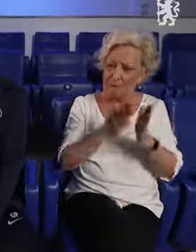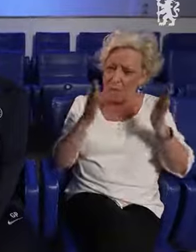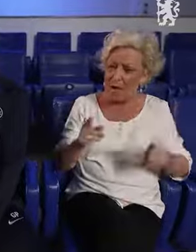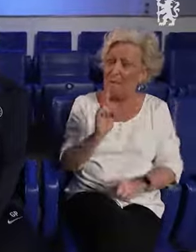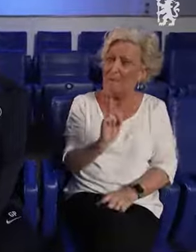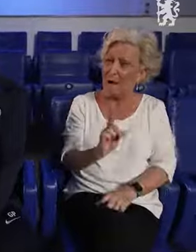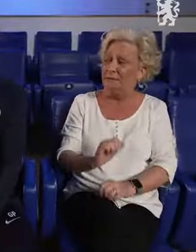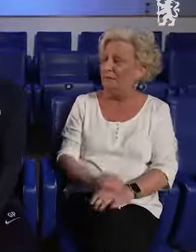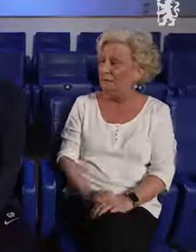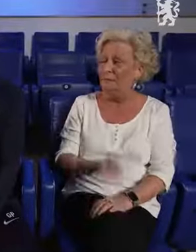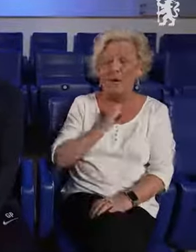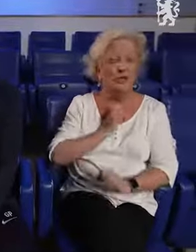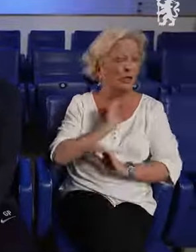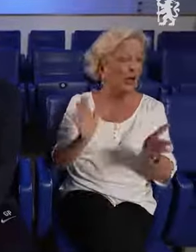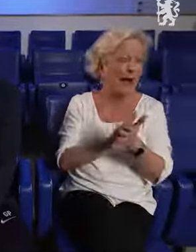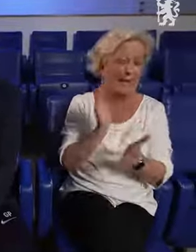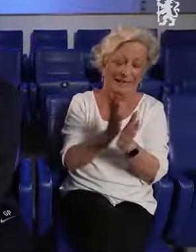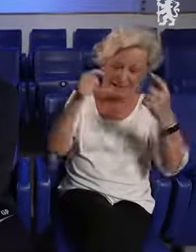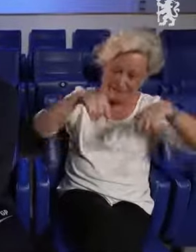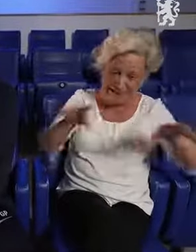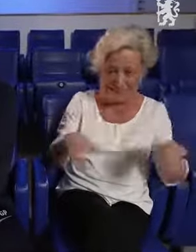nevertheless, delighted that he's back in the squad.